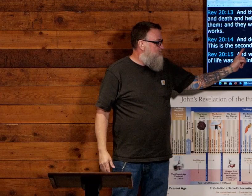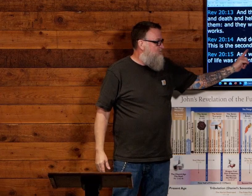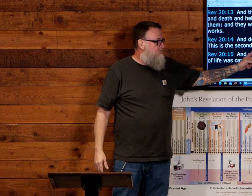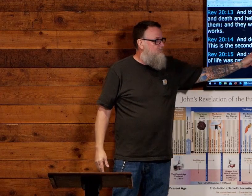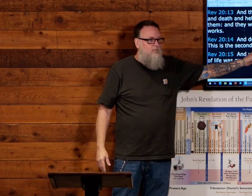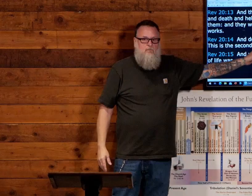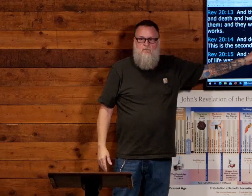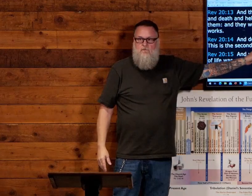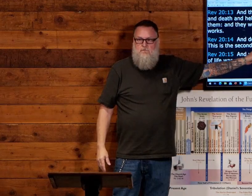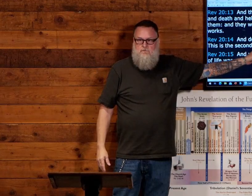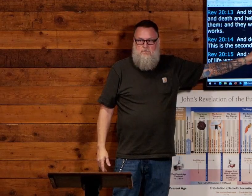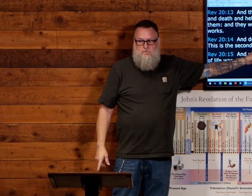what the second death is.